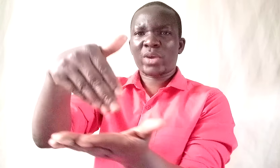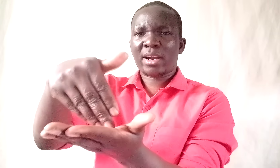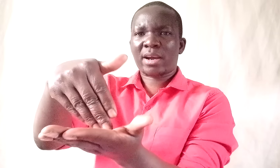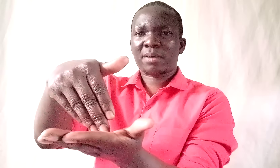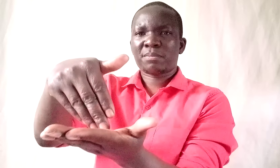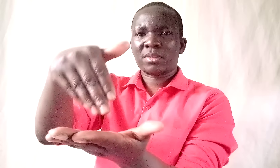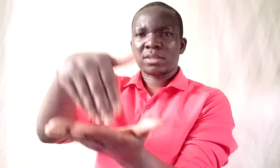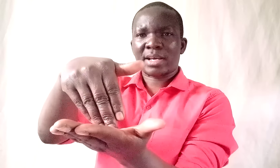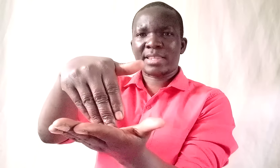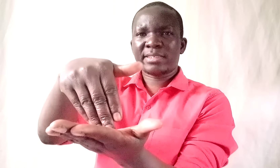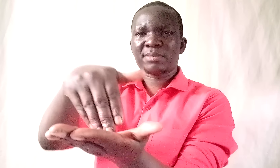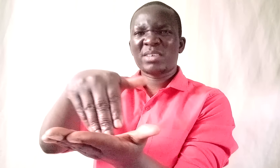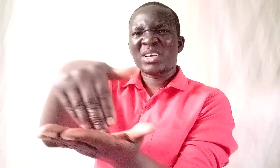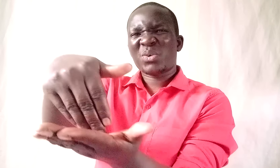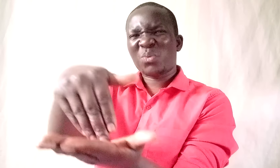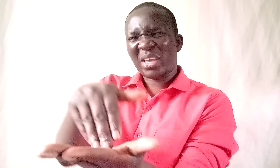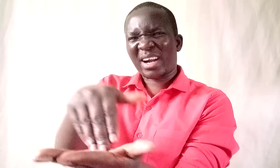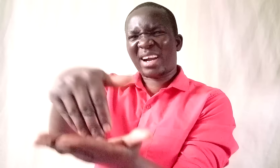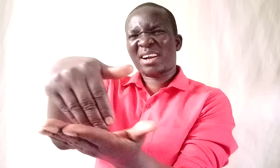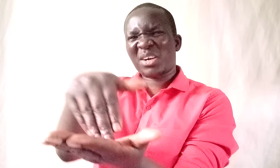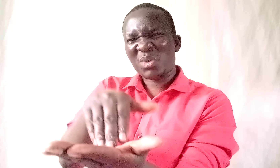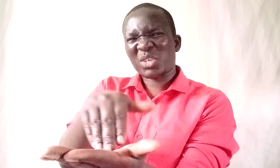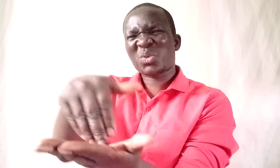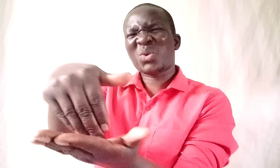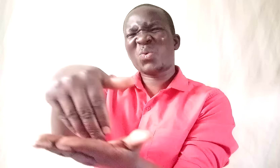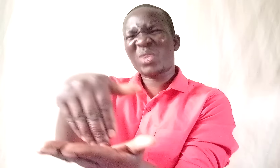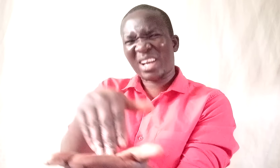weak, like this, weak. You are so weak,